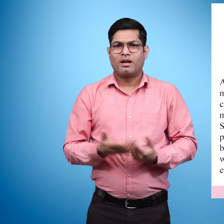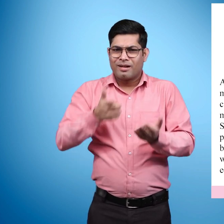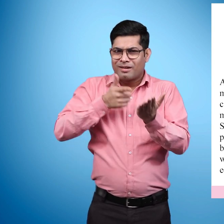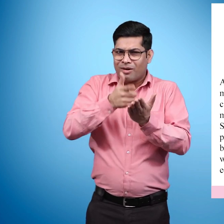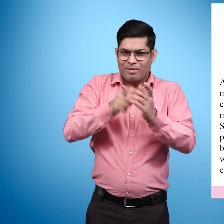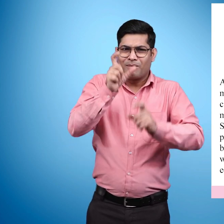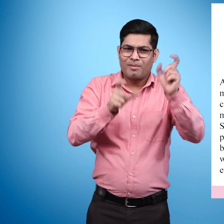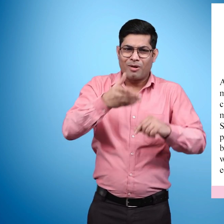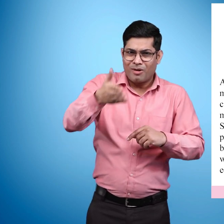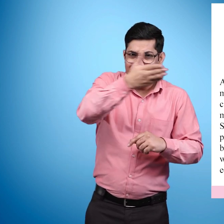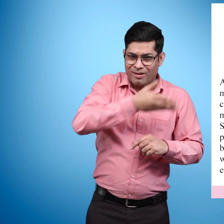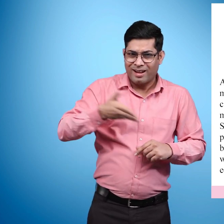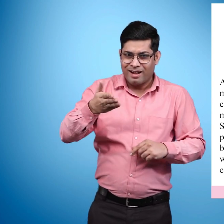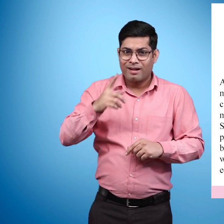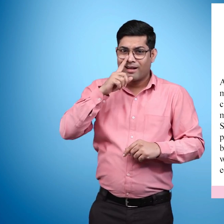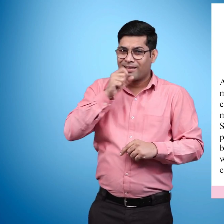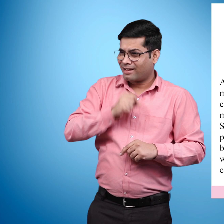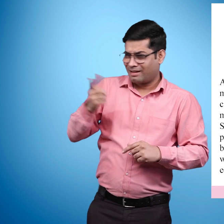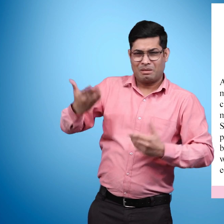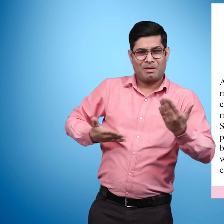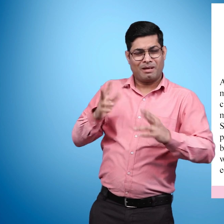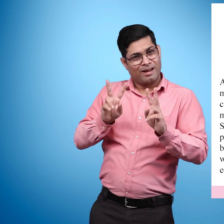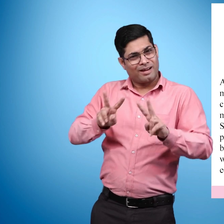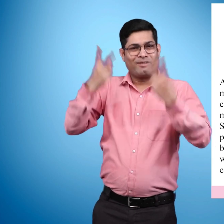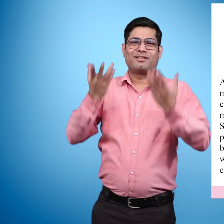The old woman was well known for her eccentricities.